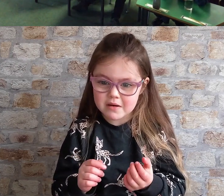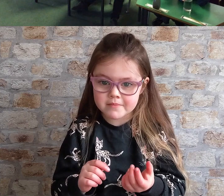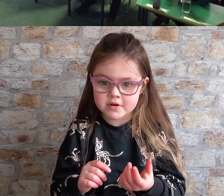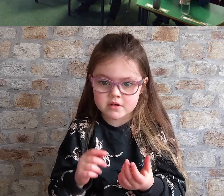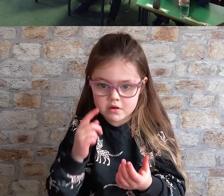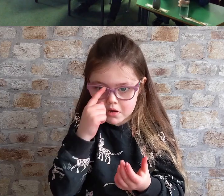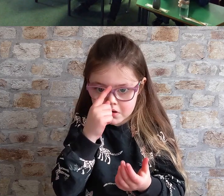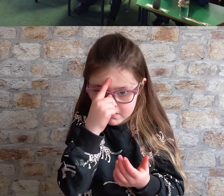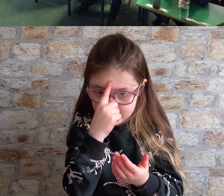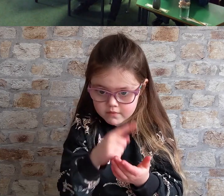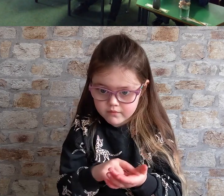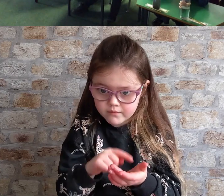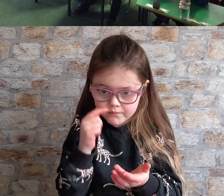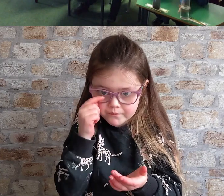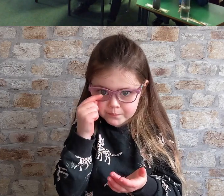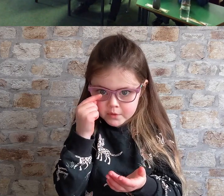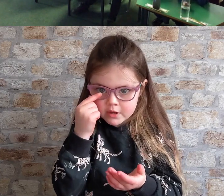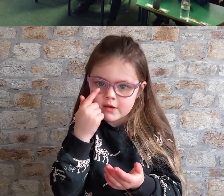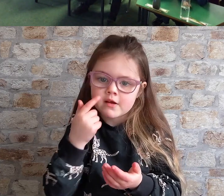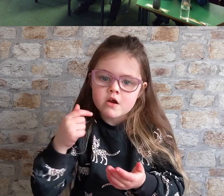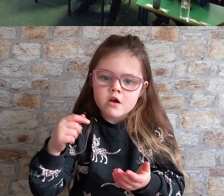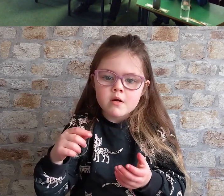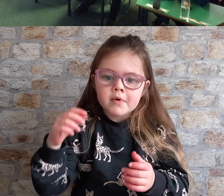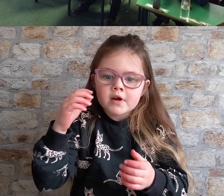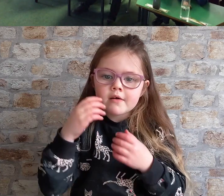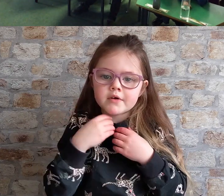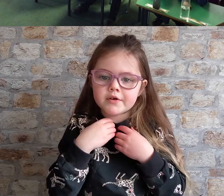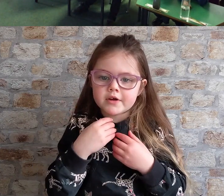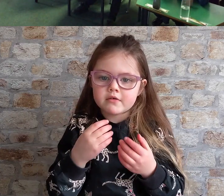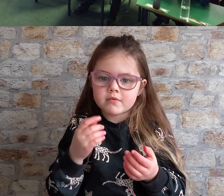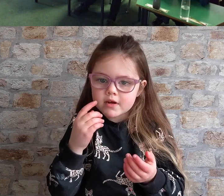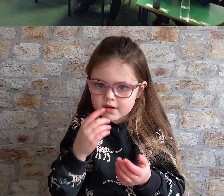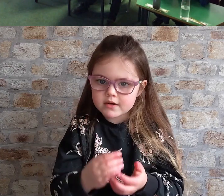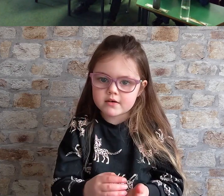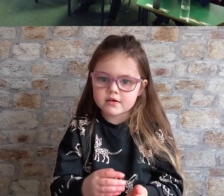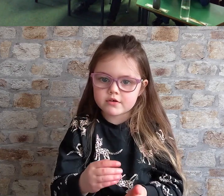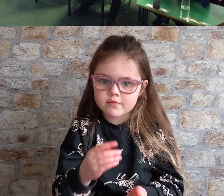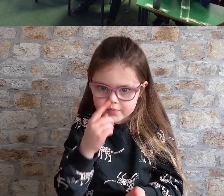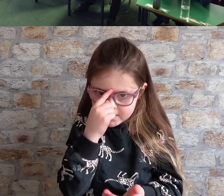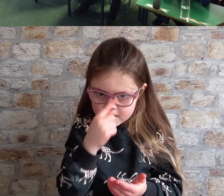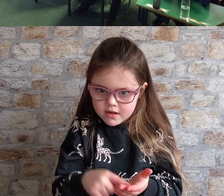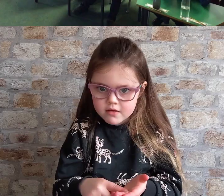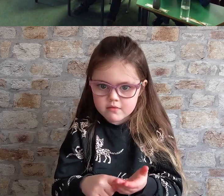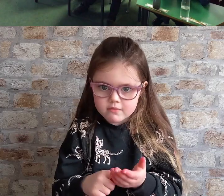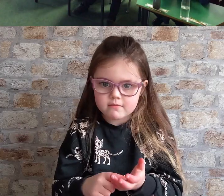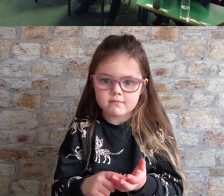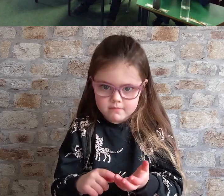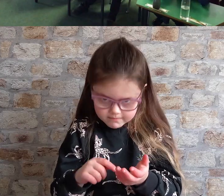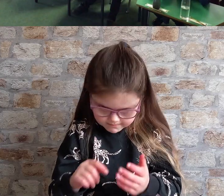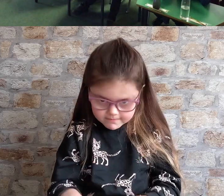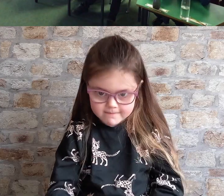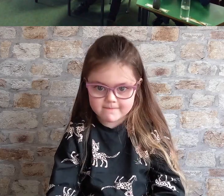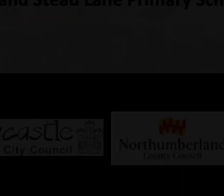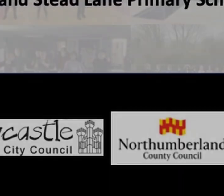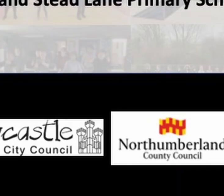it is up to you But how you deal with it is up to you